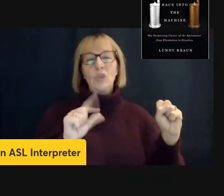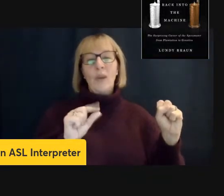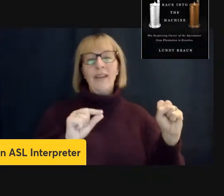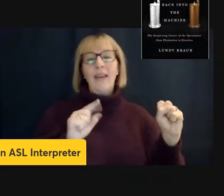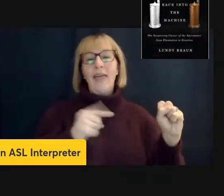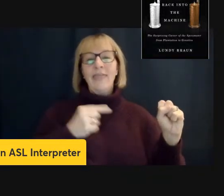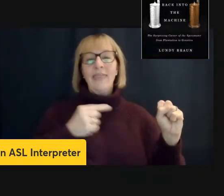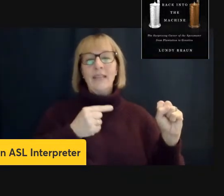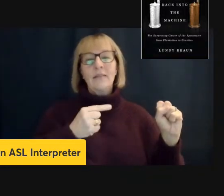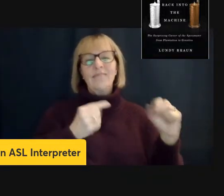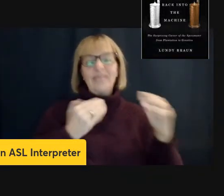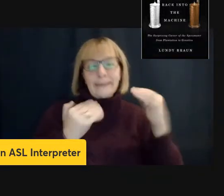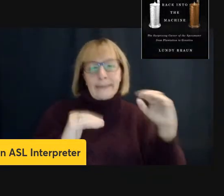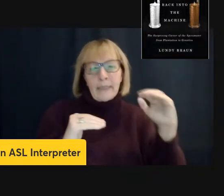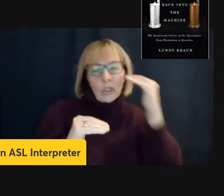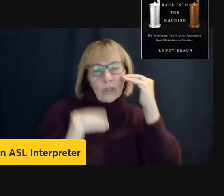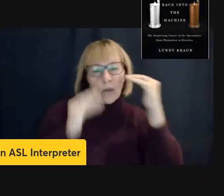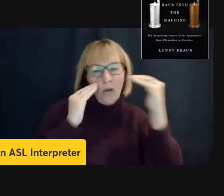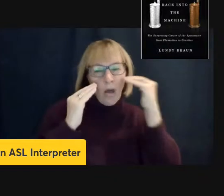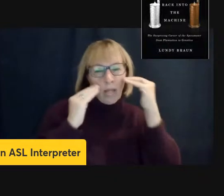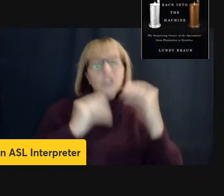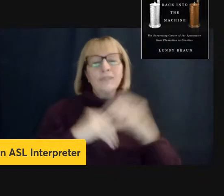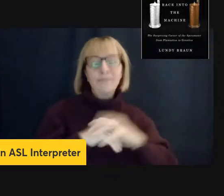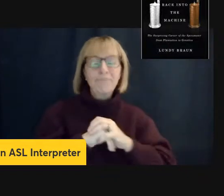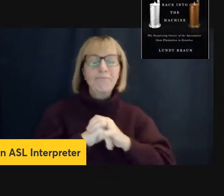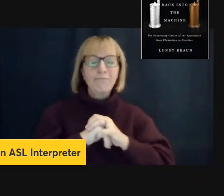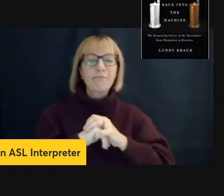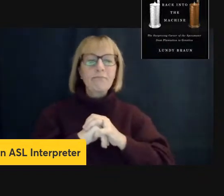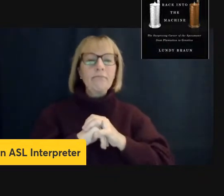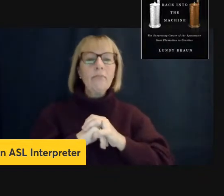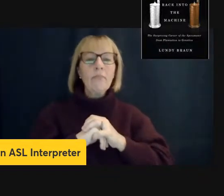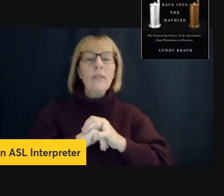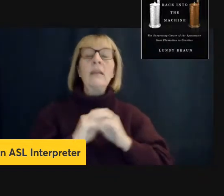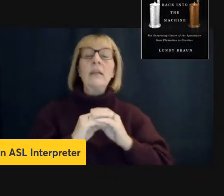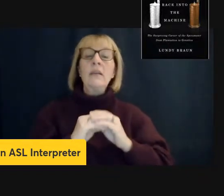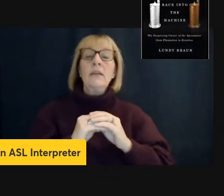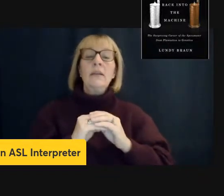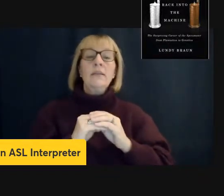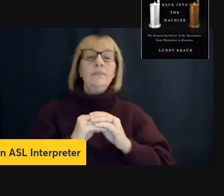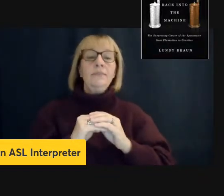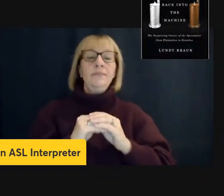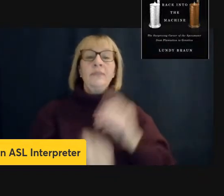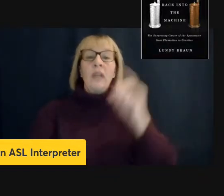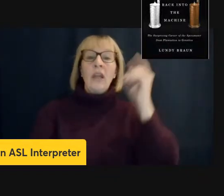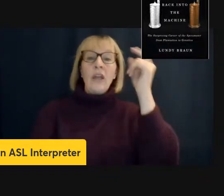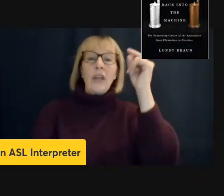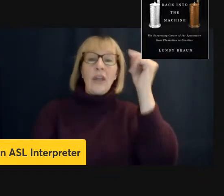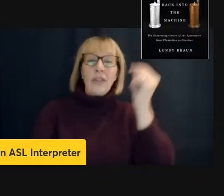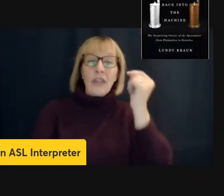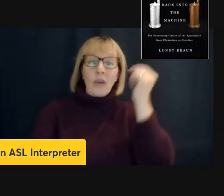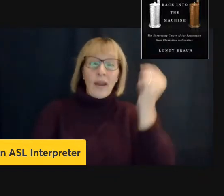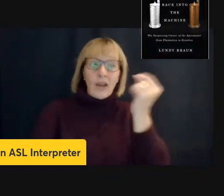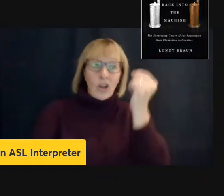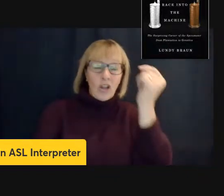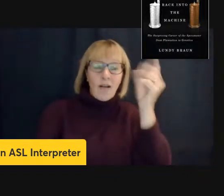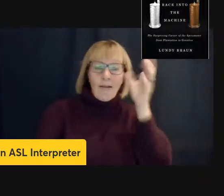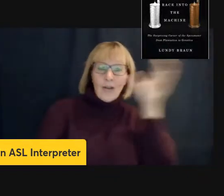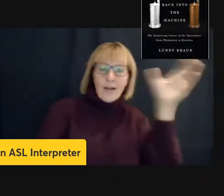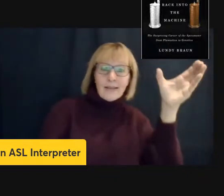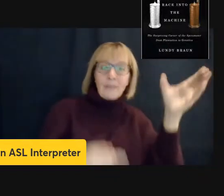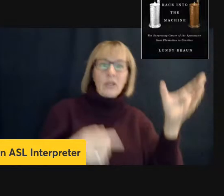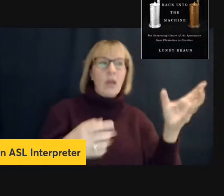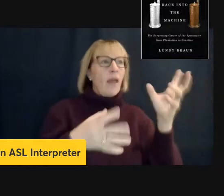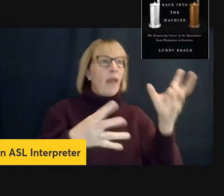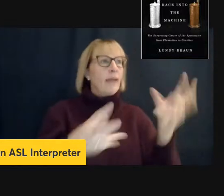While doing historical scholarship and engaging in the theoretical debates about race, quantitative